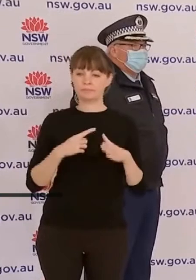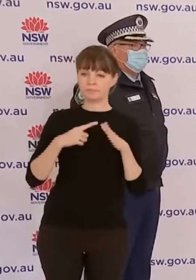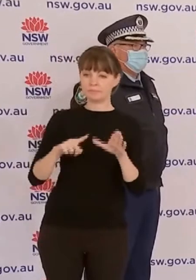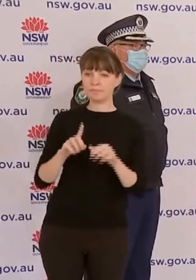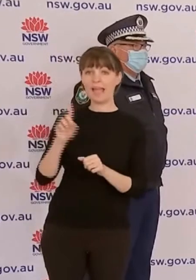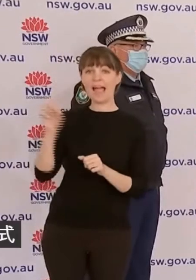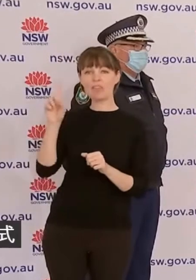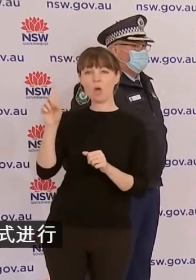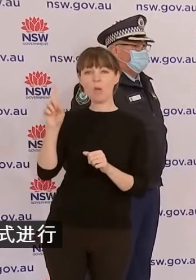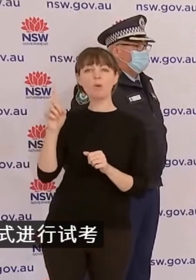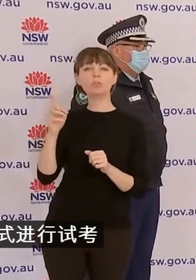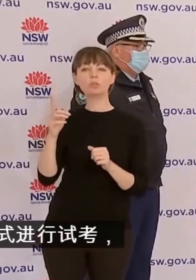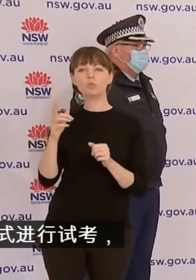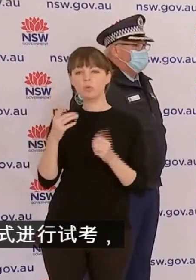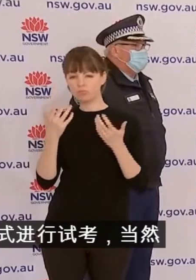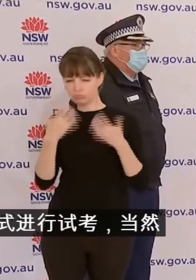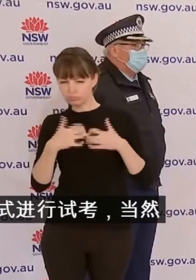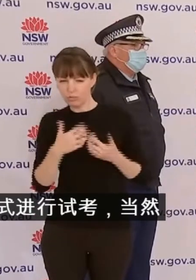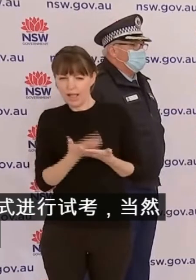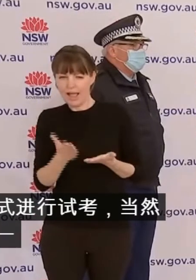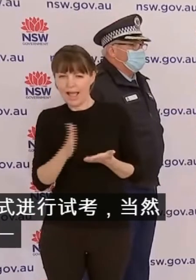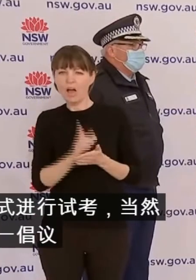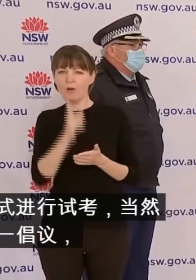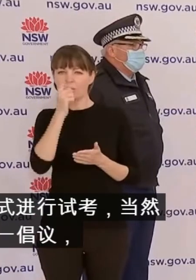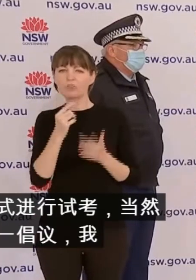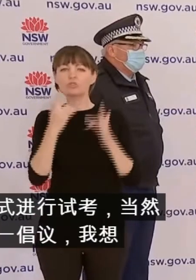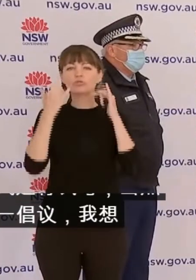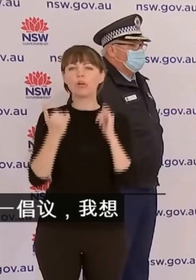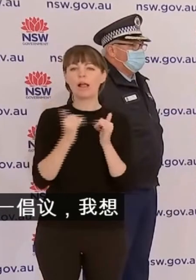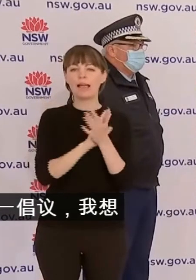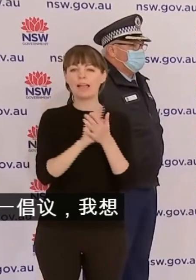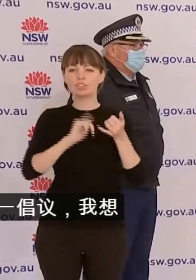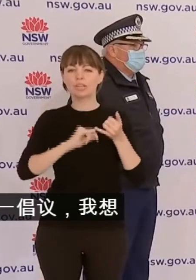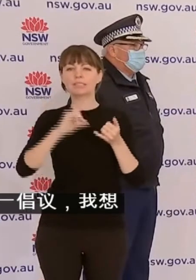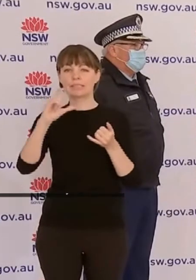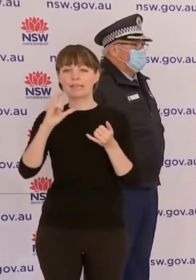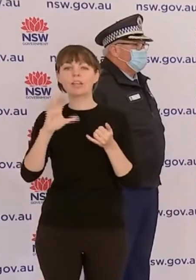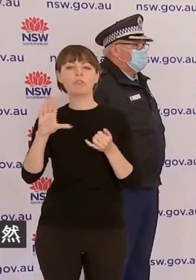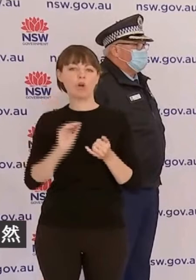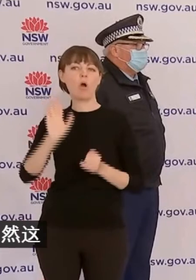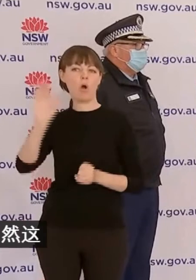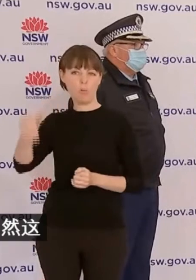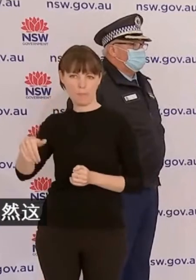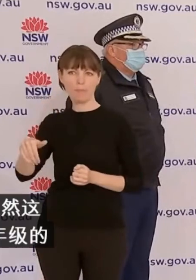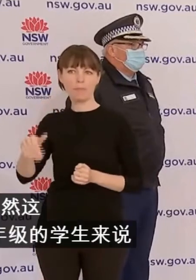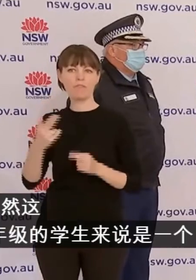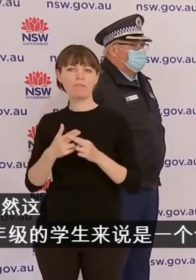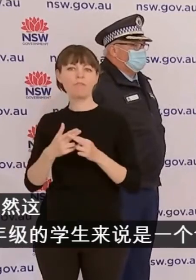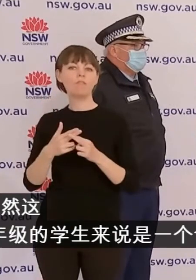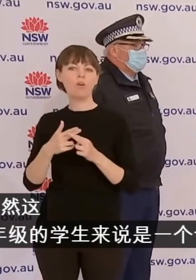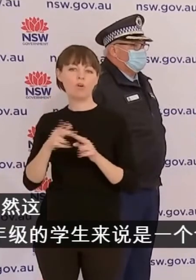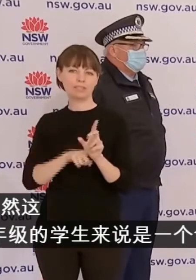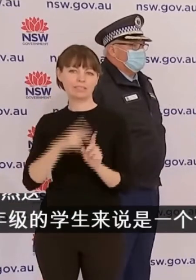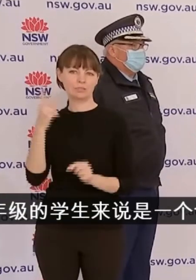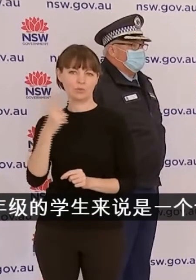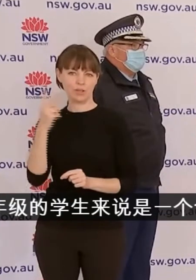trial examinations in a safe way. And of course, we support that initiative. And I want to stress that even though this is an incredibly stressful time for our Year